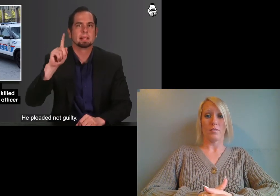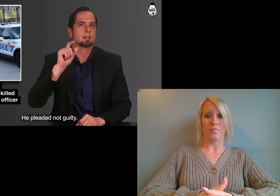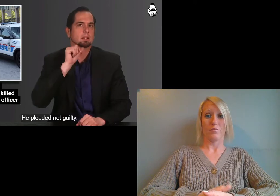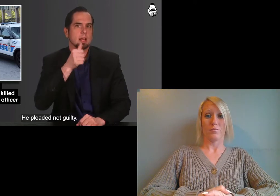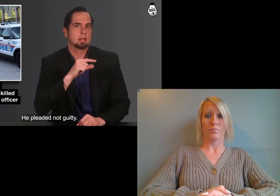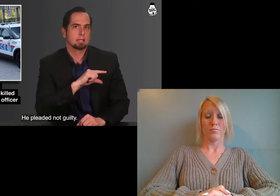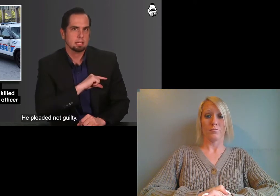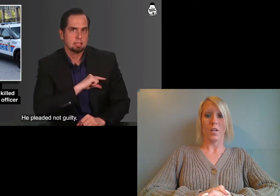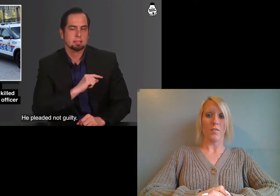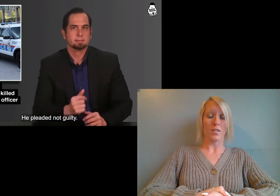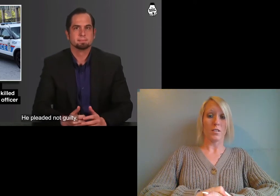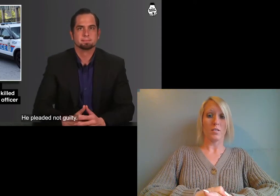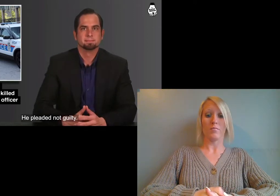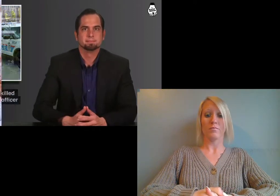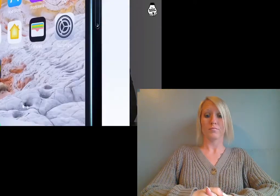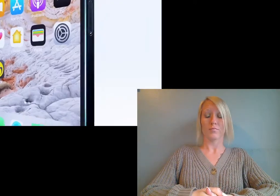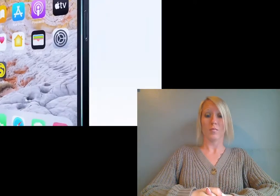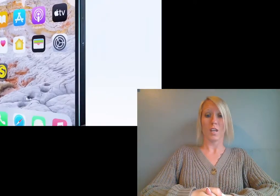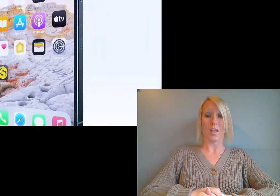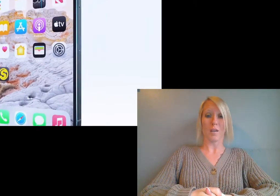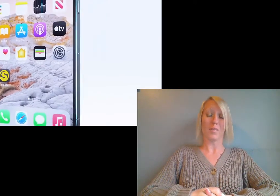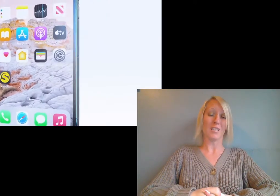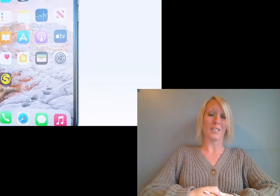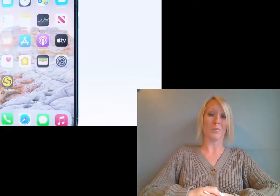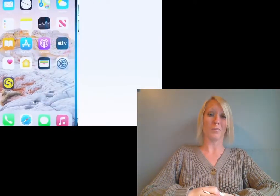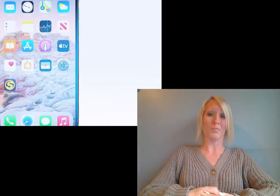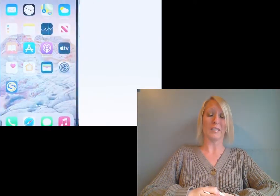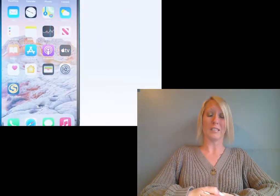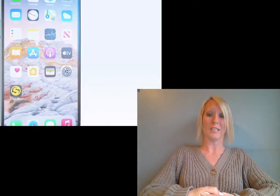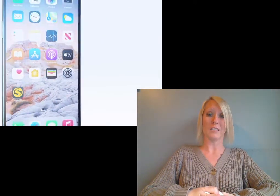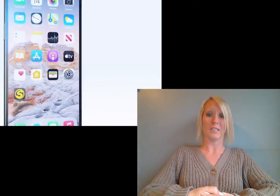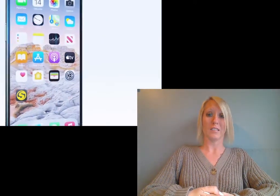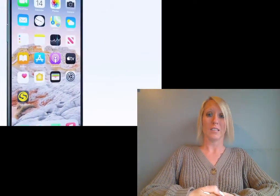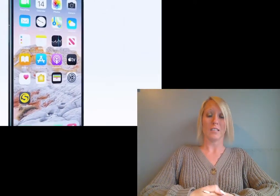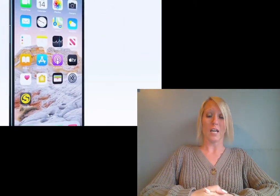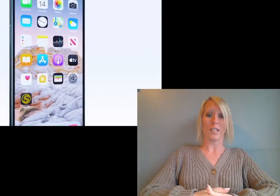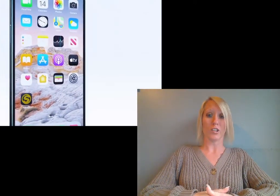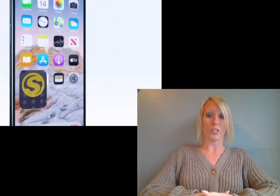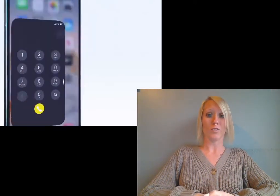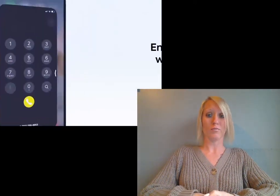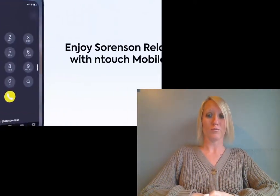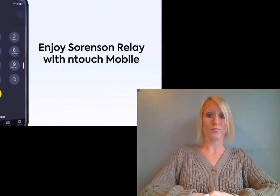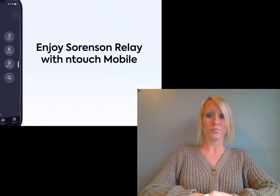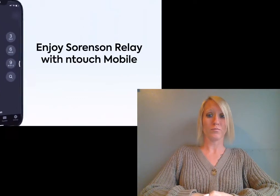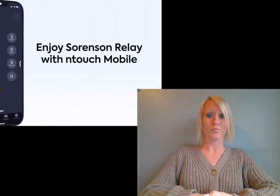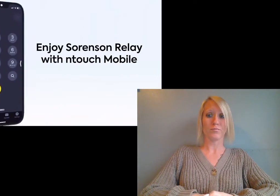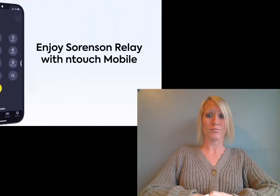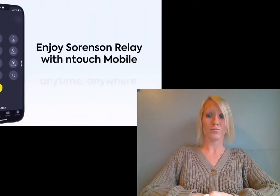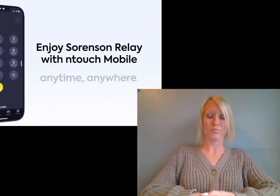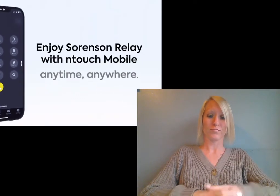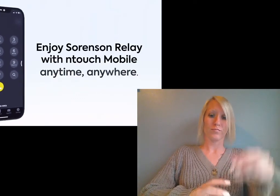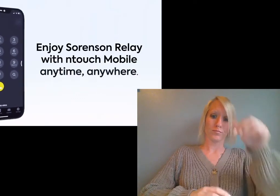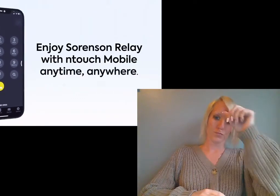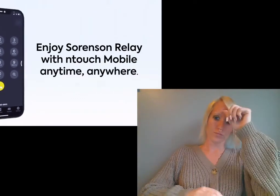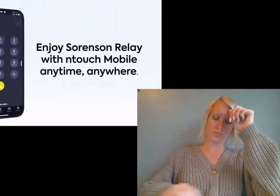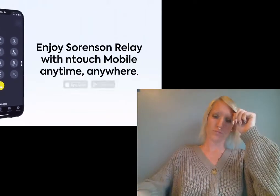defense offenses. But he did plead not guilty.